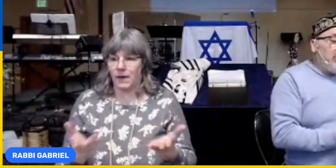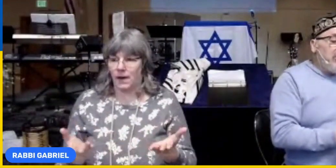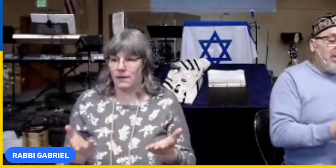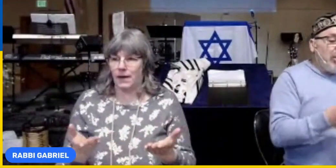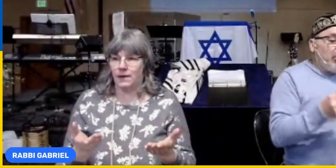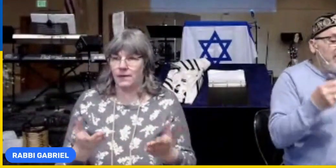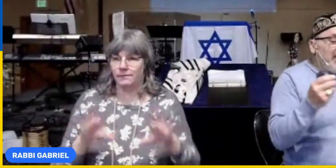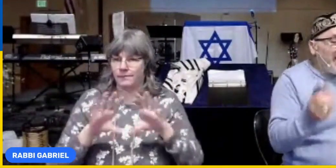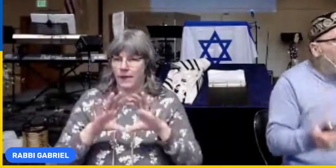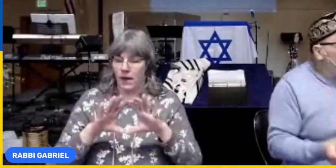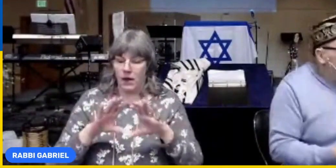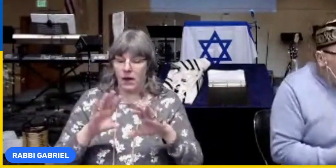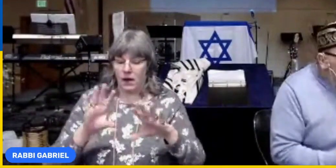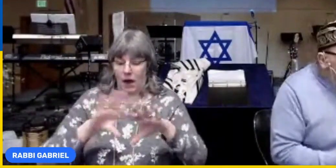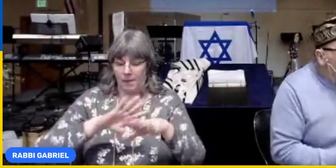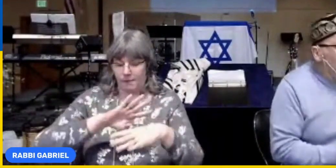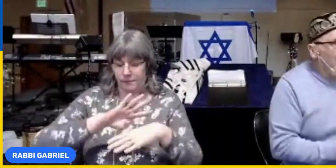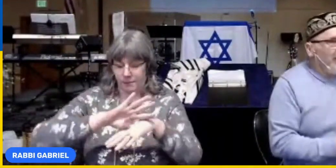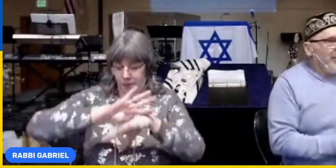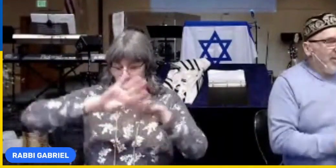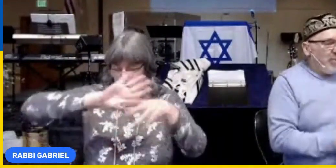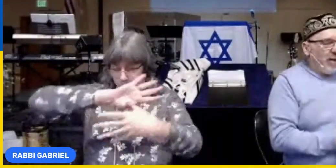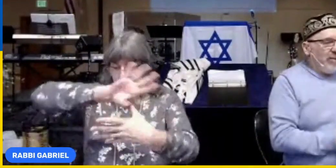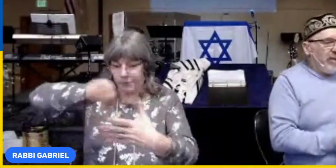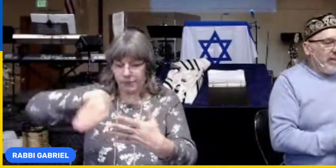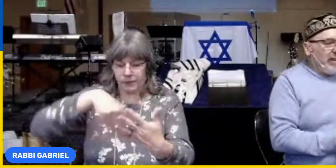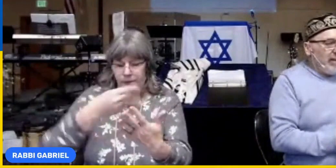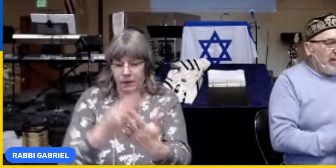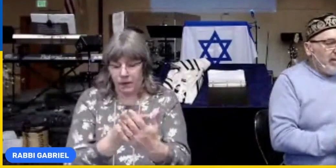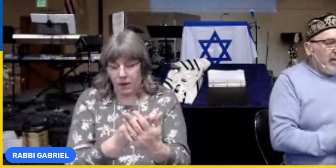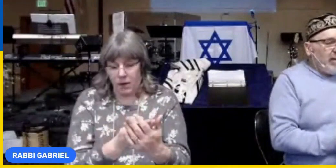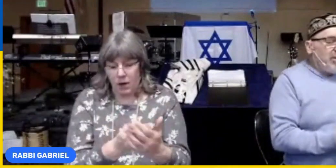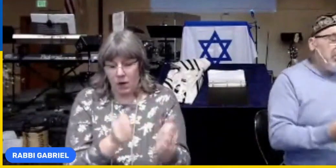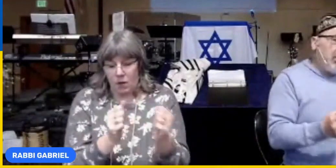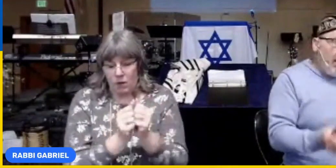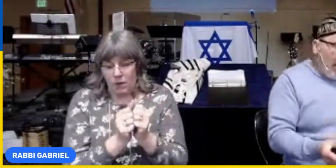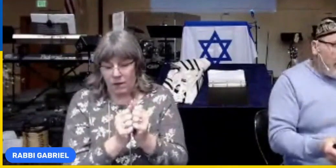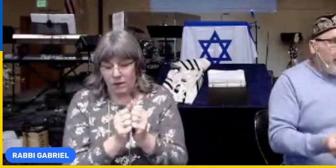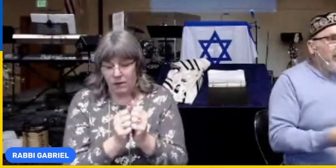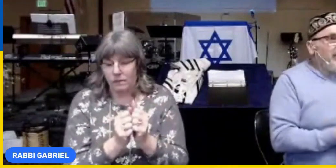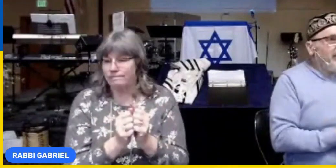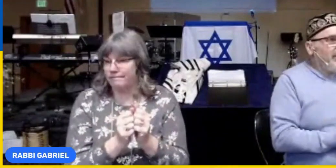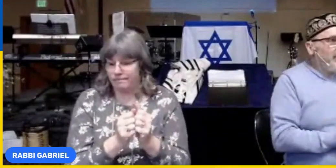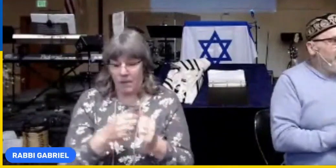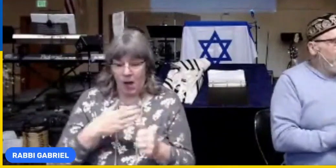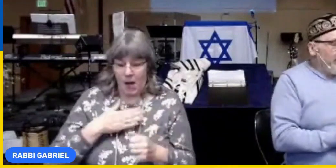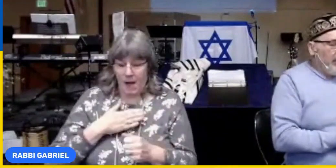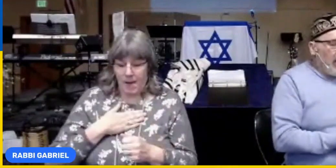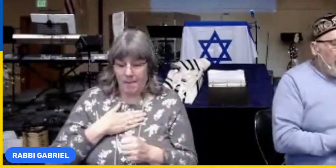this concludes his own psychoanalysis with, to sum up,